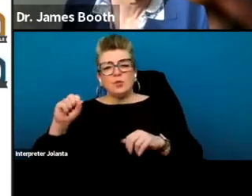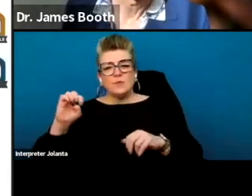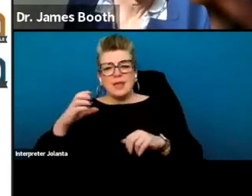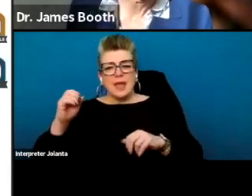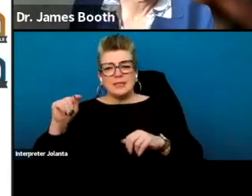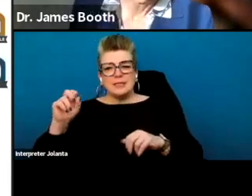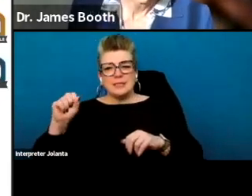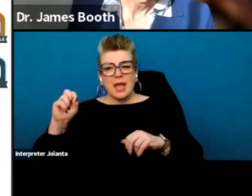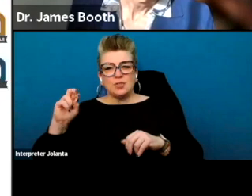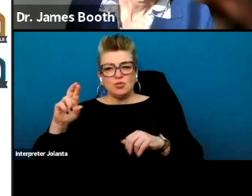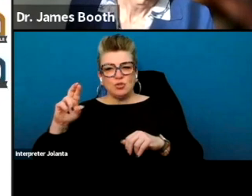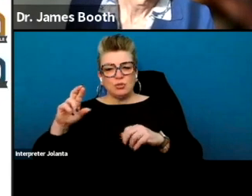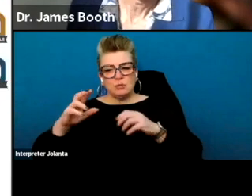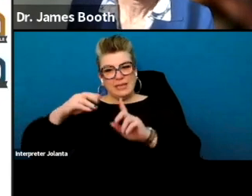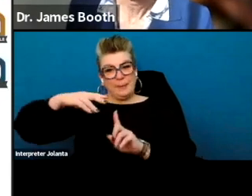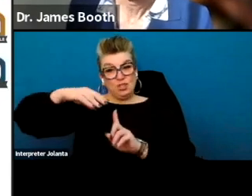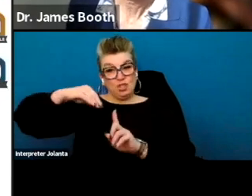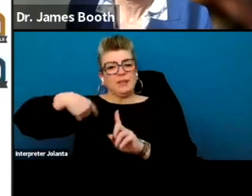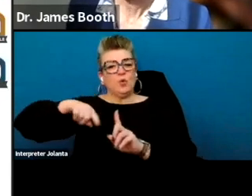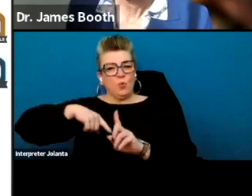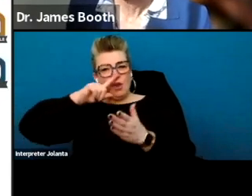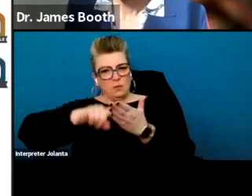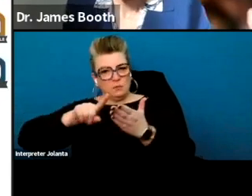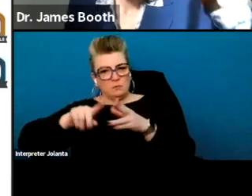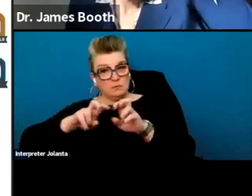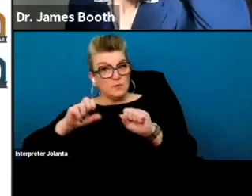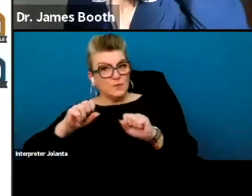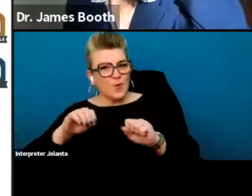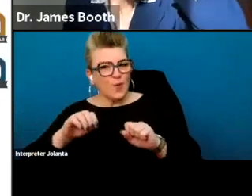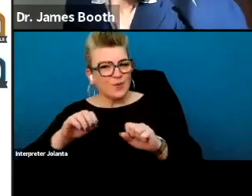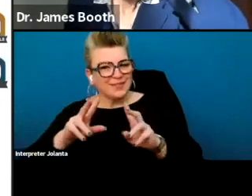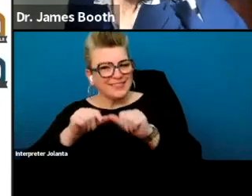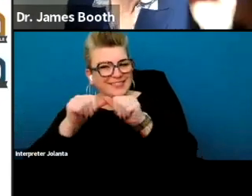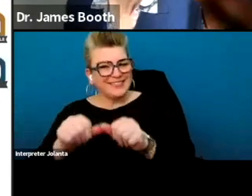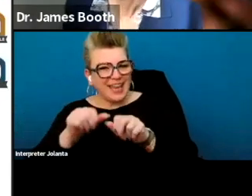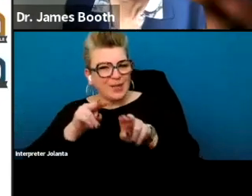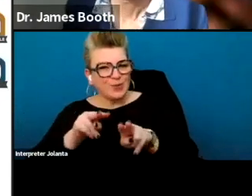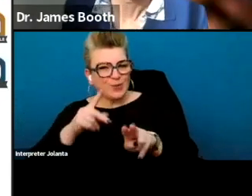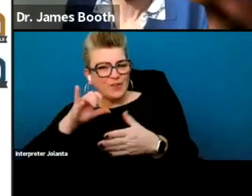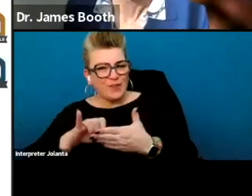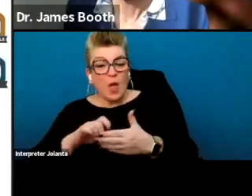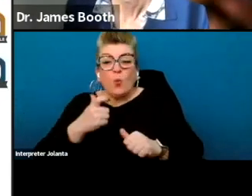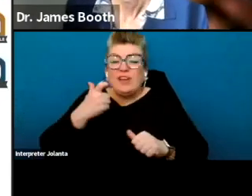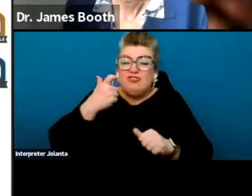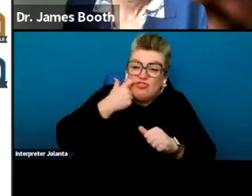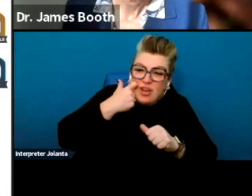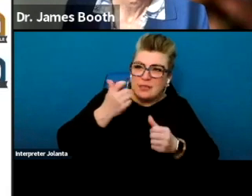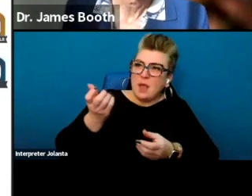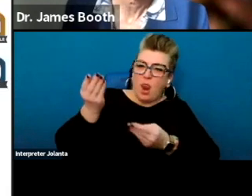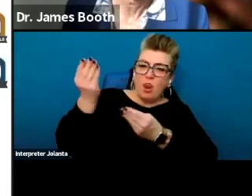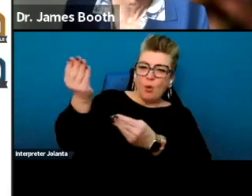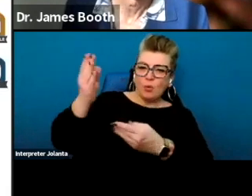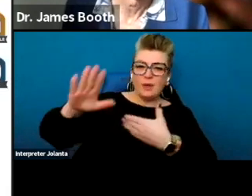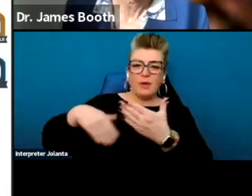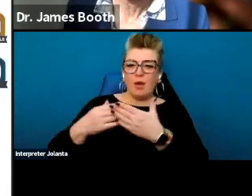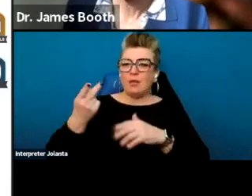yeah, please stay posted for that work. We've just actually loaded the pre-registration for that, so we